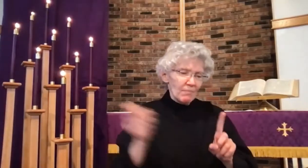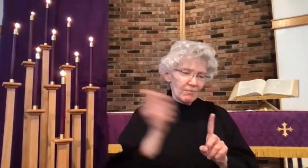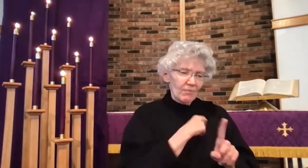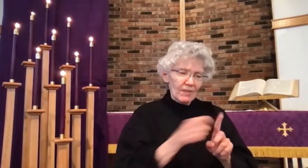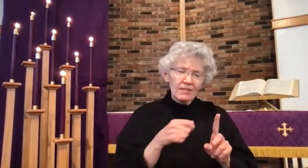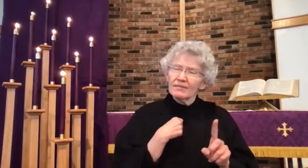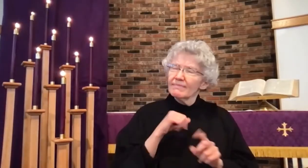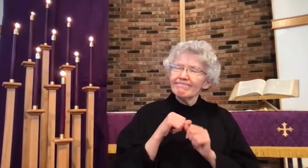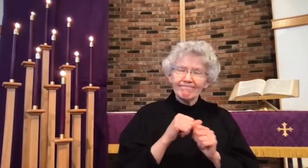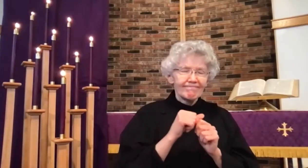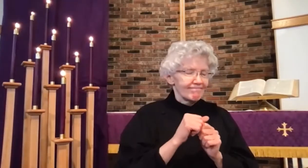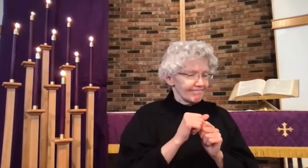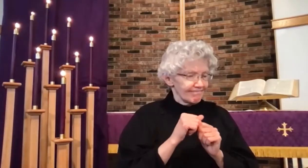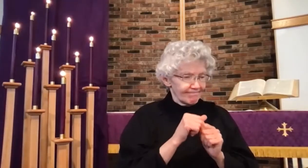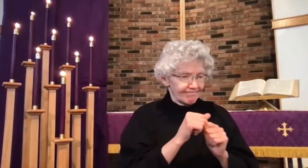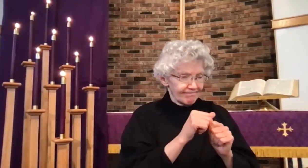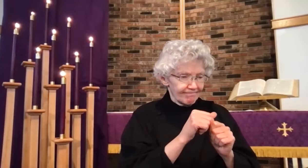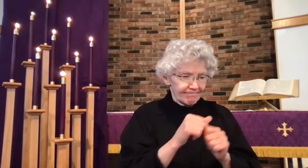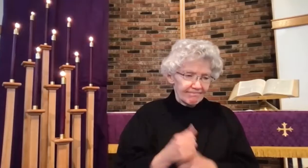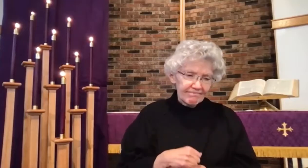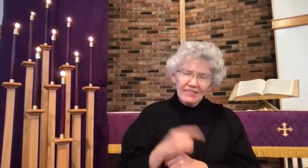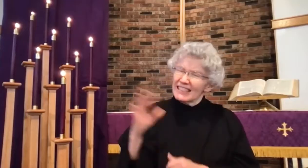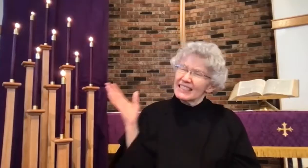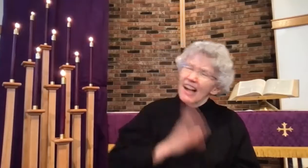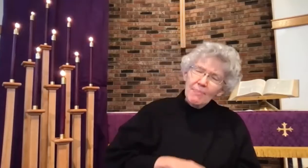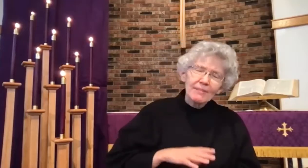I gave my back to those who struck me,